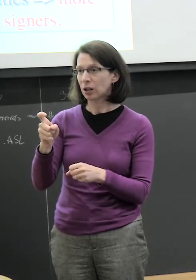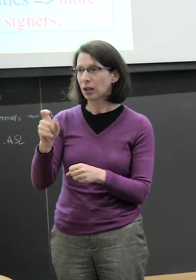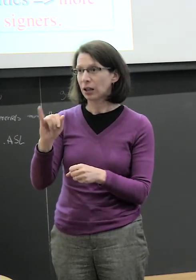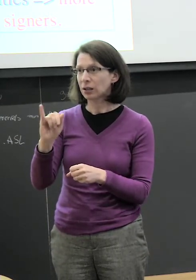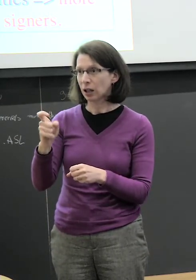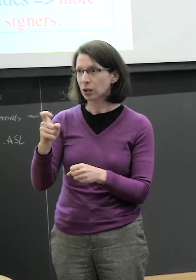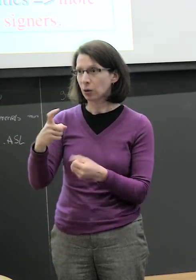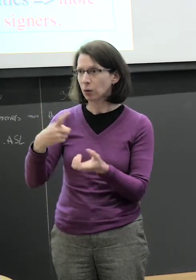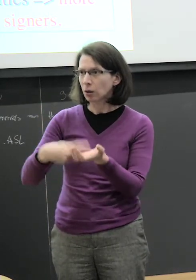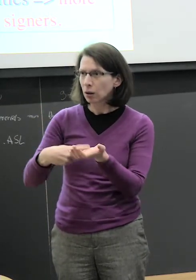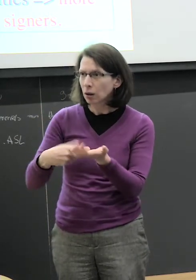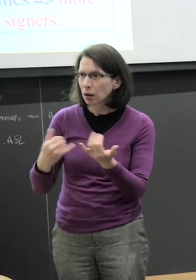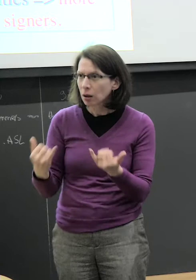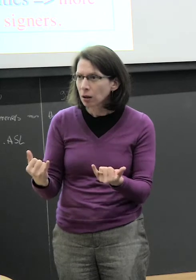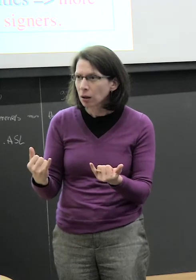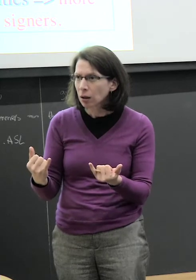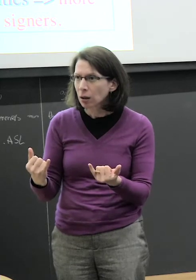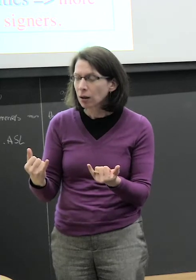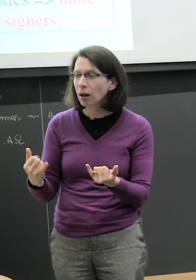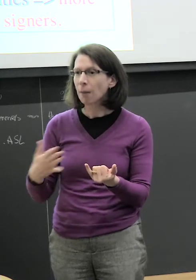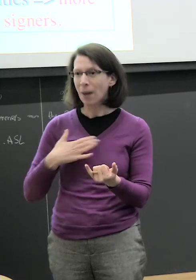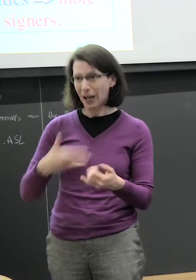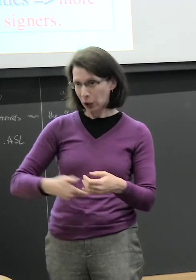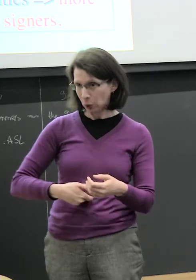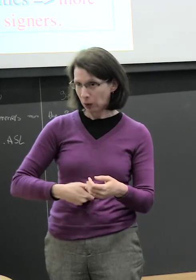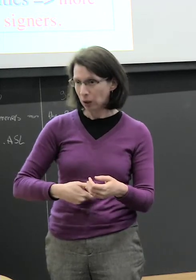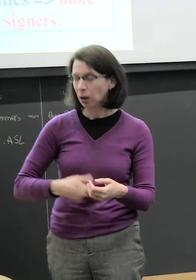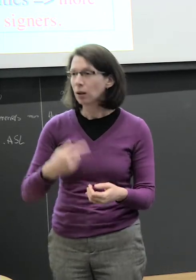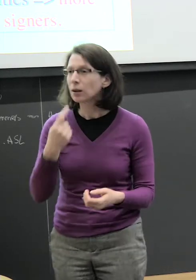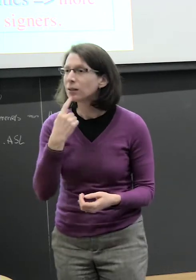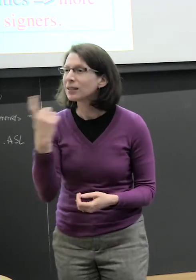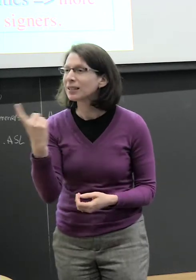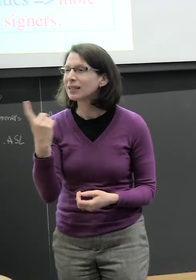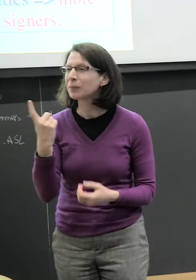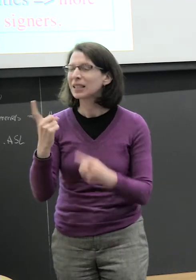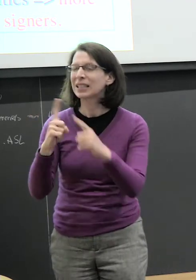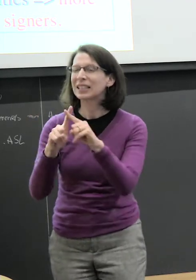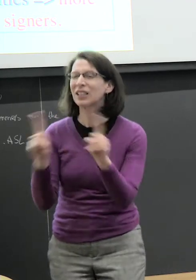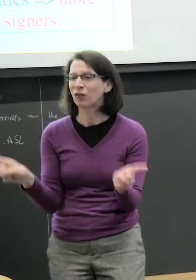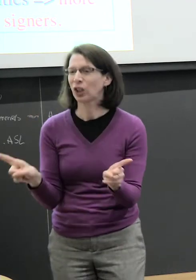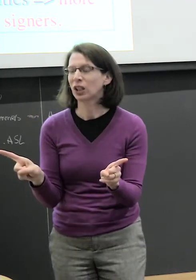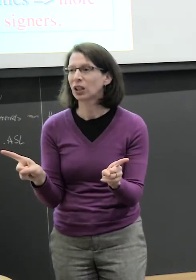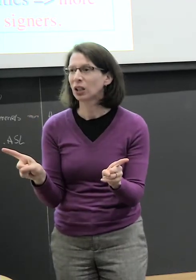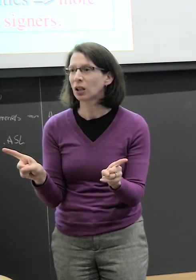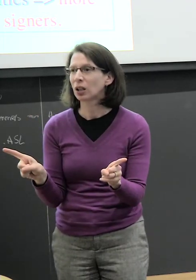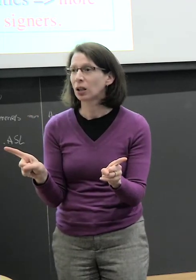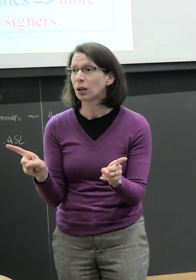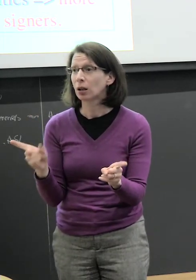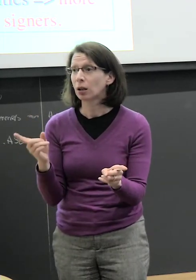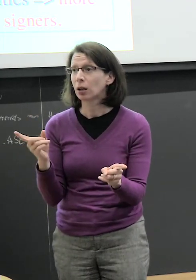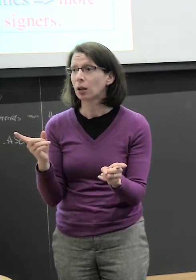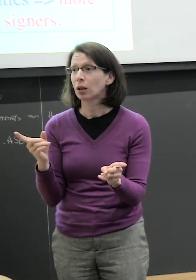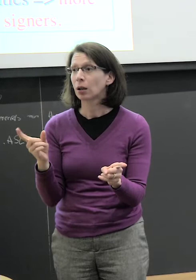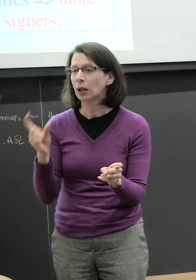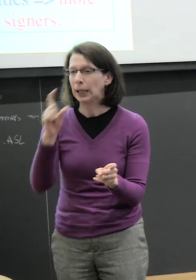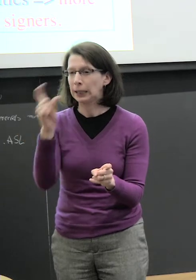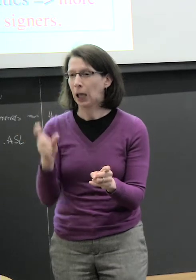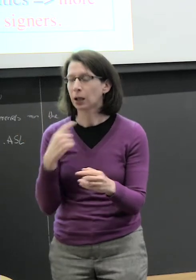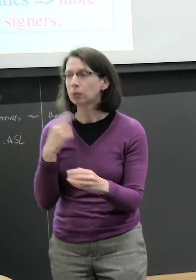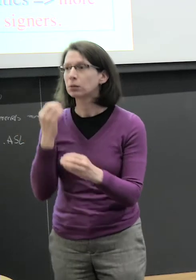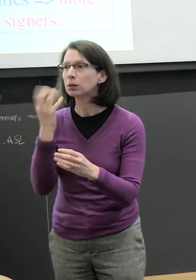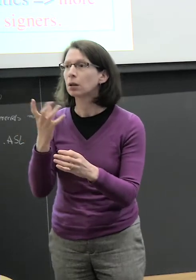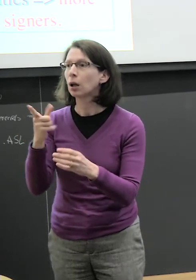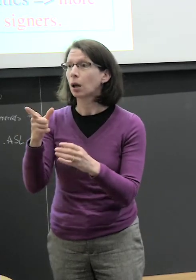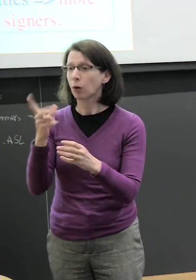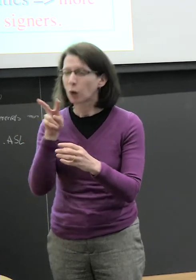But in my intuition, it tells something different, which is that maybe if we look more